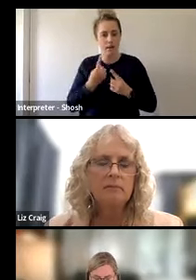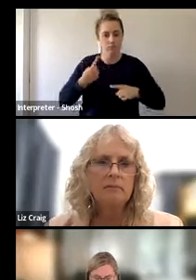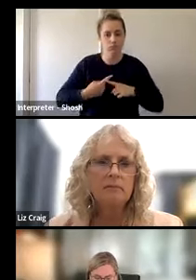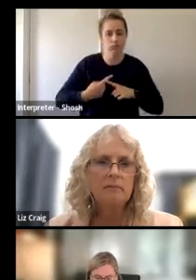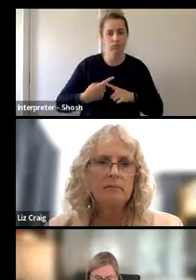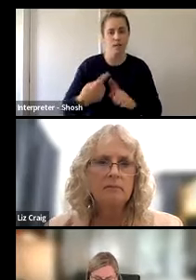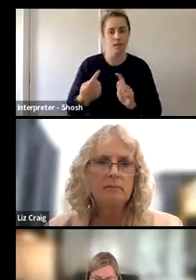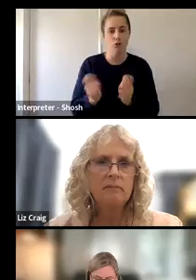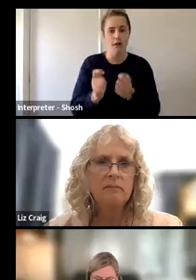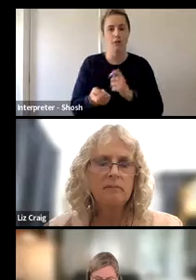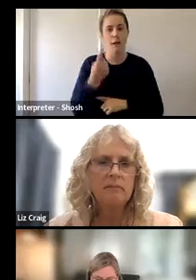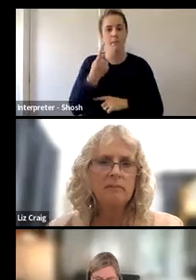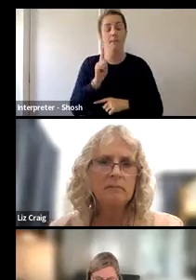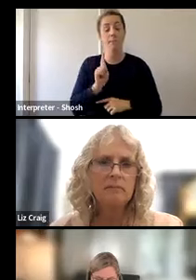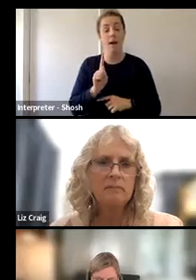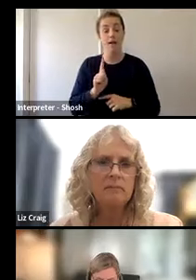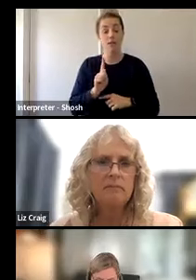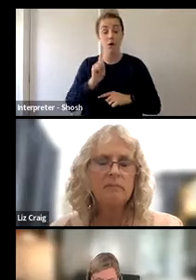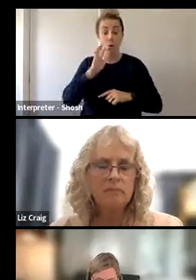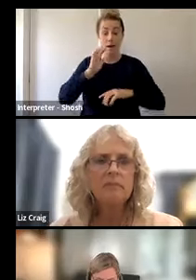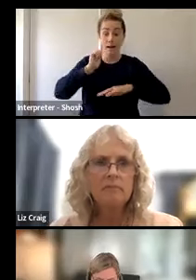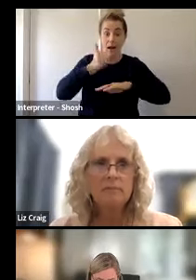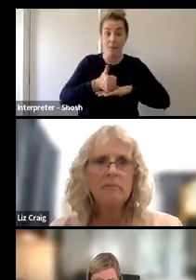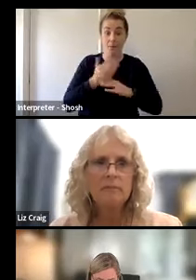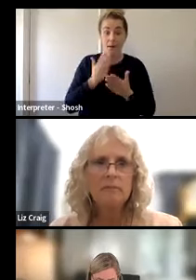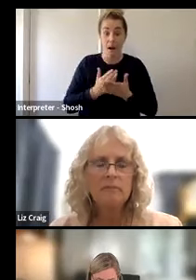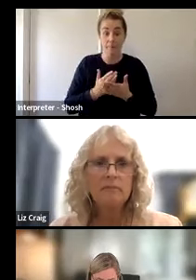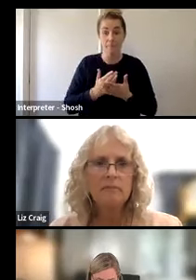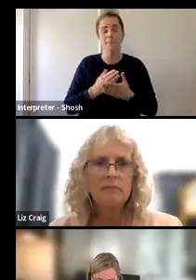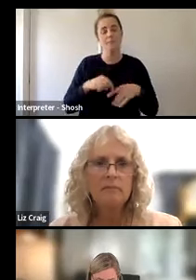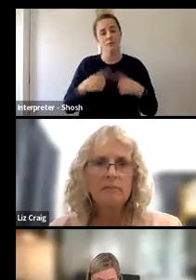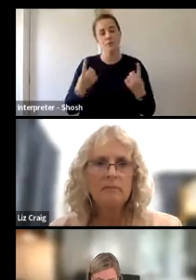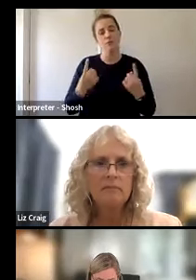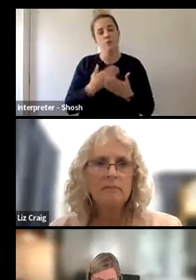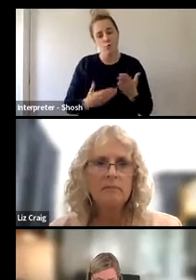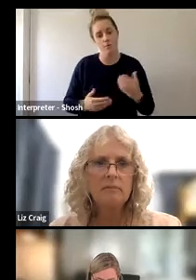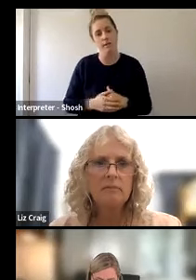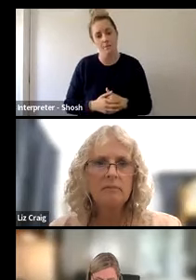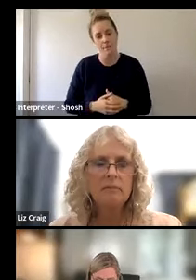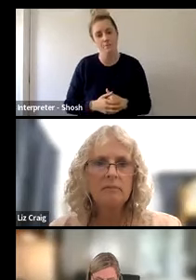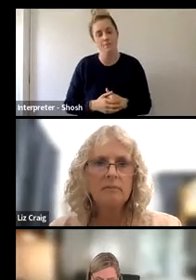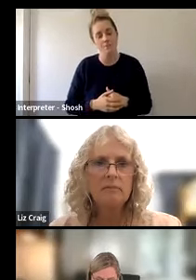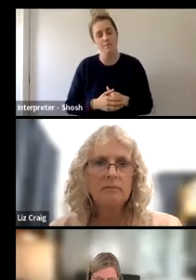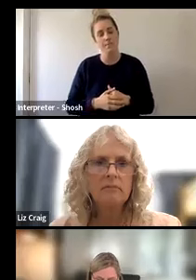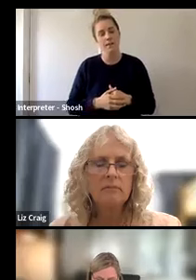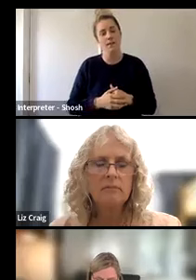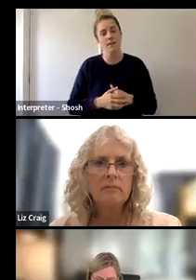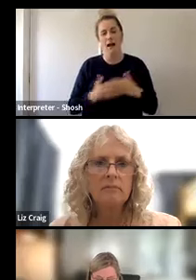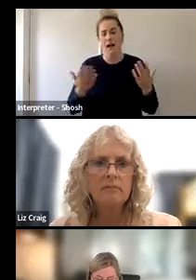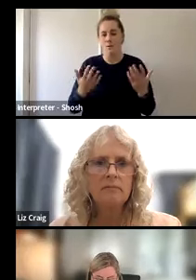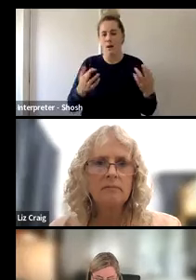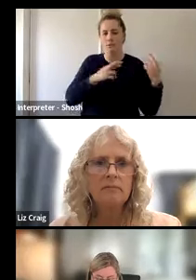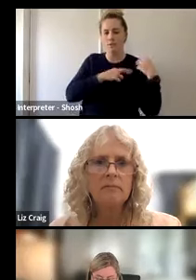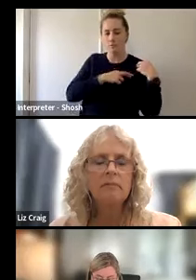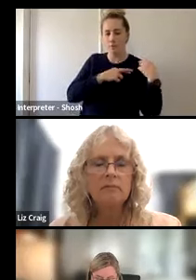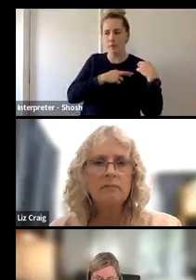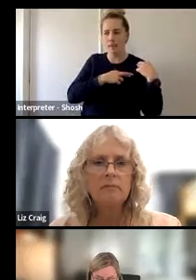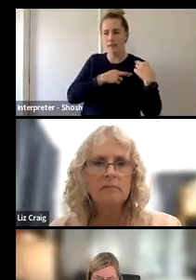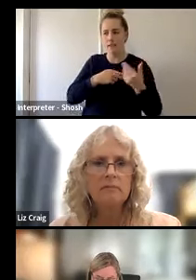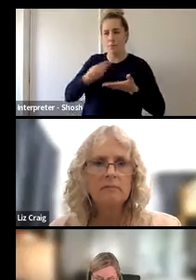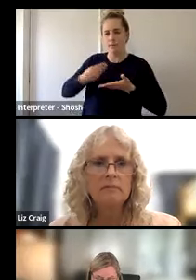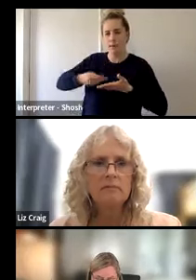change, but then it is implementing it and and where it falls, I guess, in the funding as well. For AWOL,